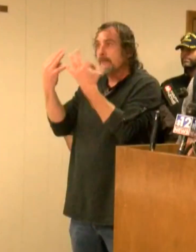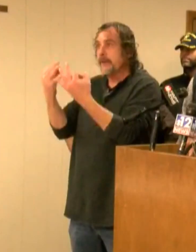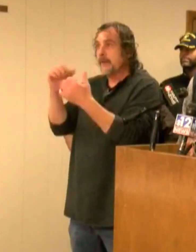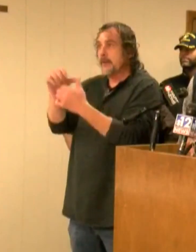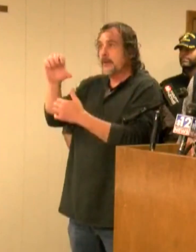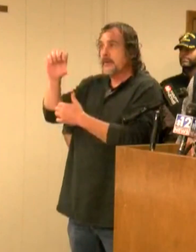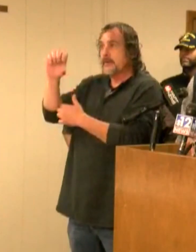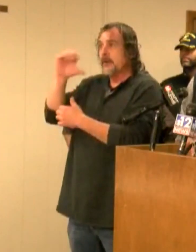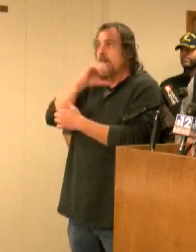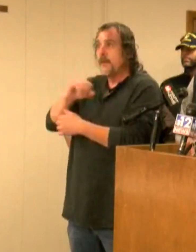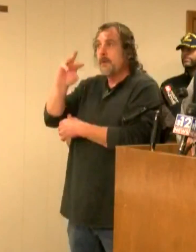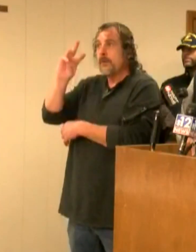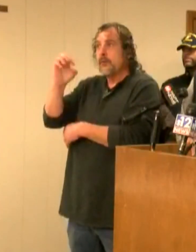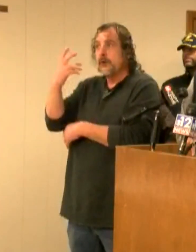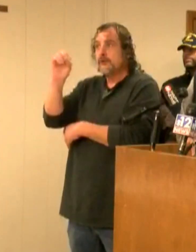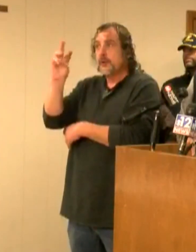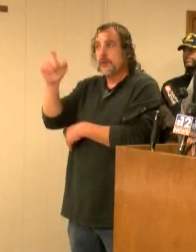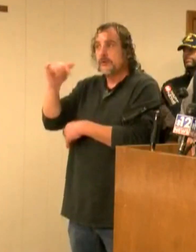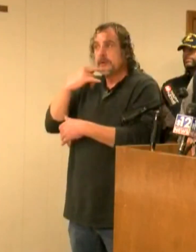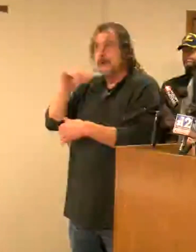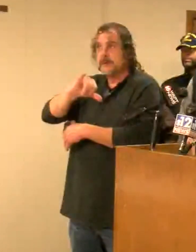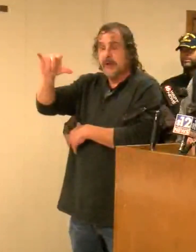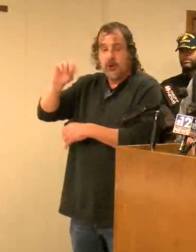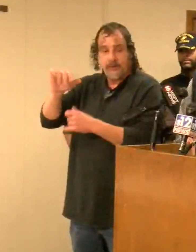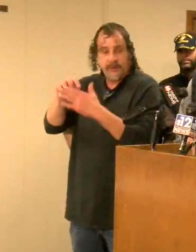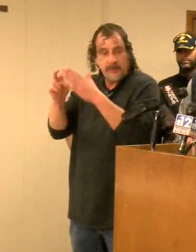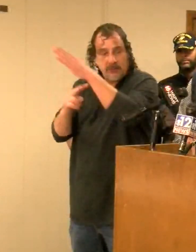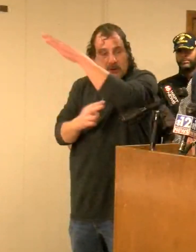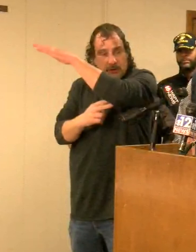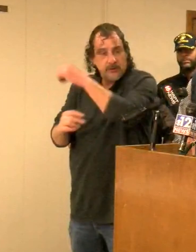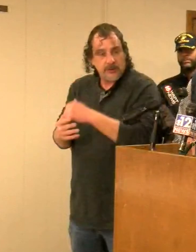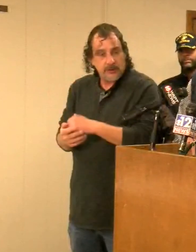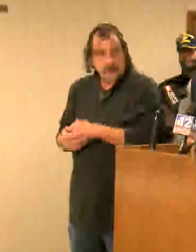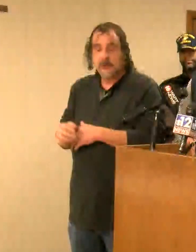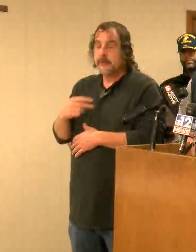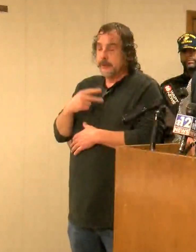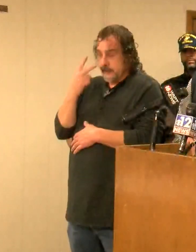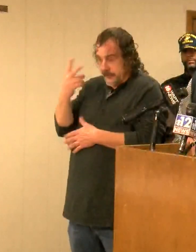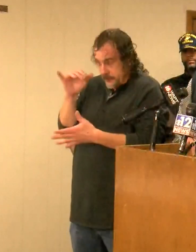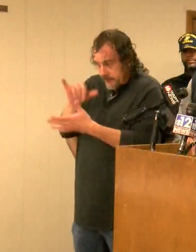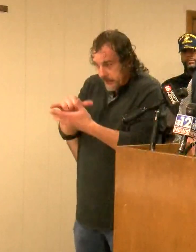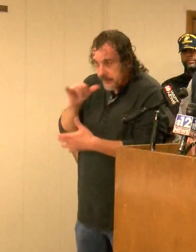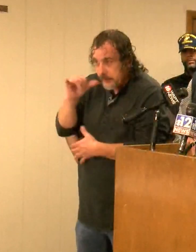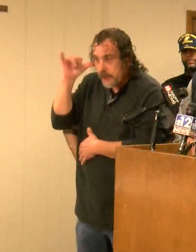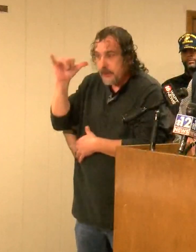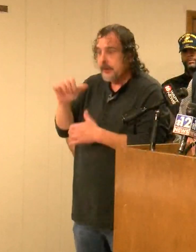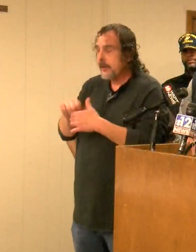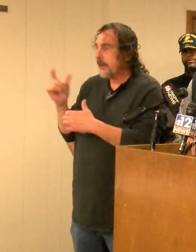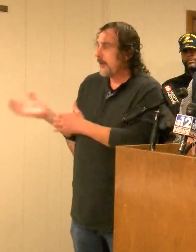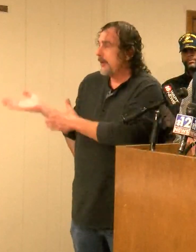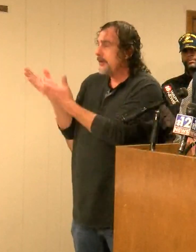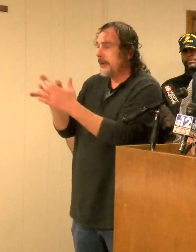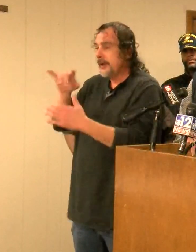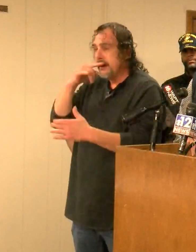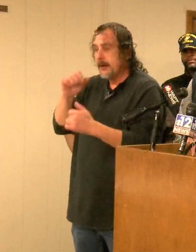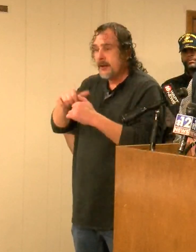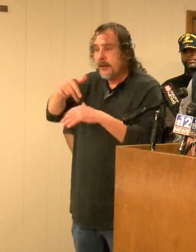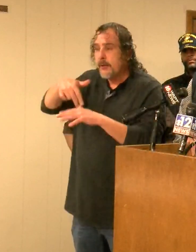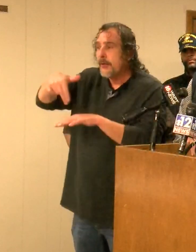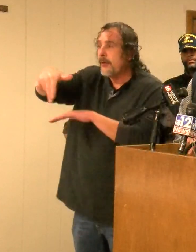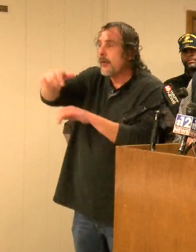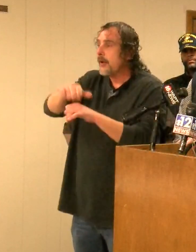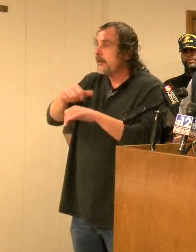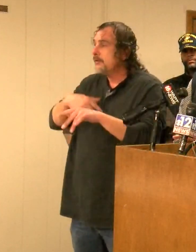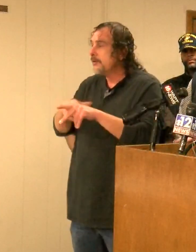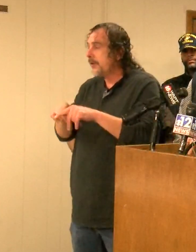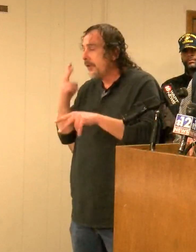What was your Wilson Bridge? Are you asking folks to stay off of that too? We saw that yesterday. They're taking these kids out there, walking to that